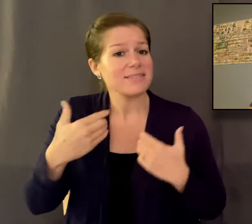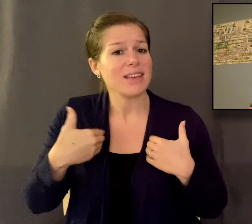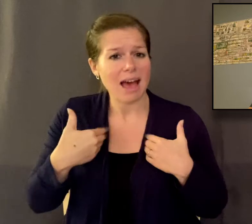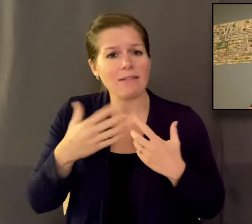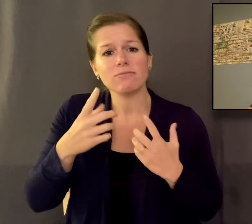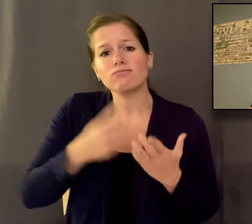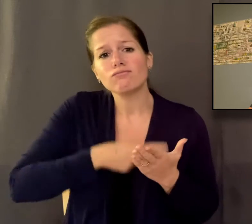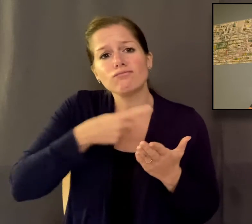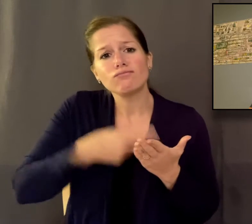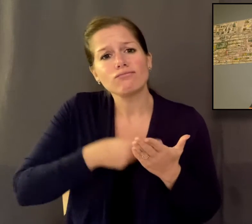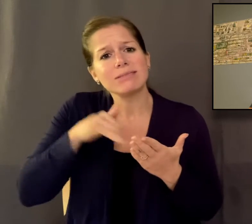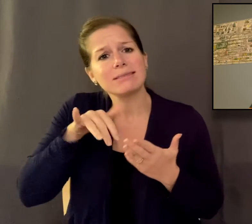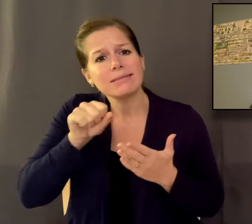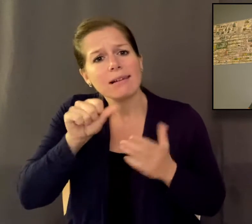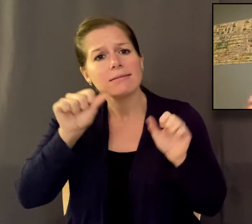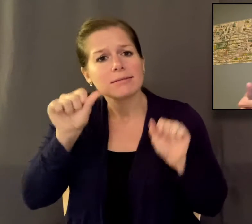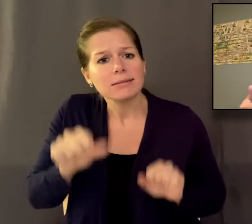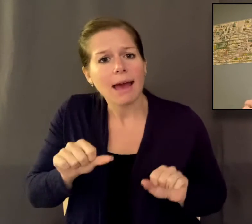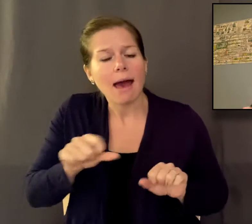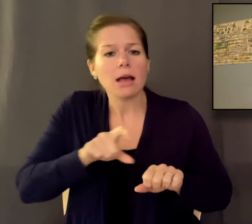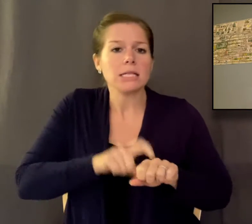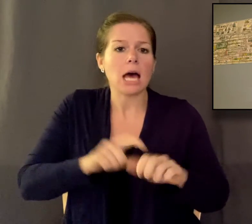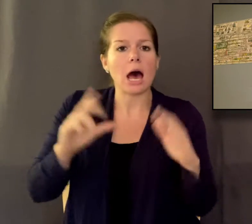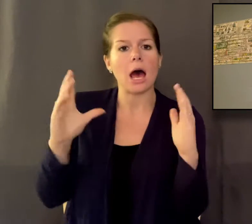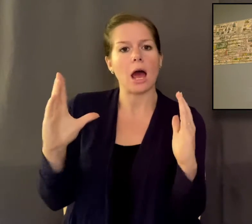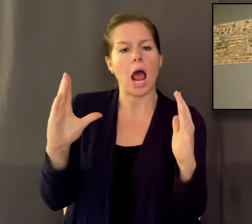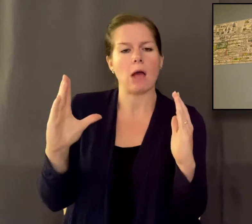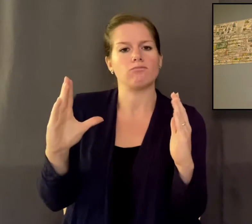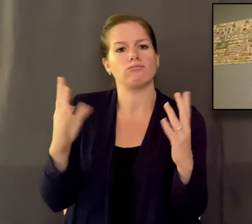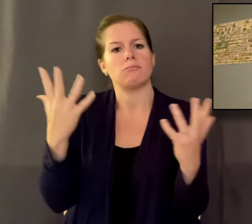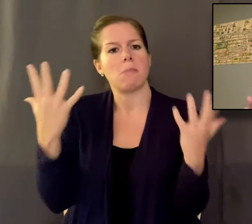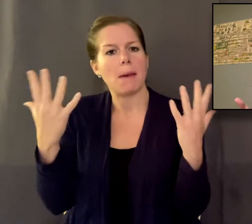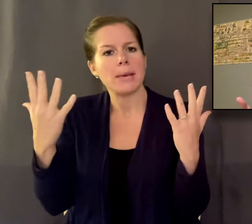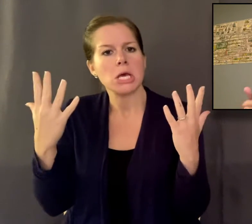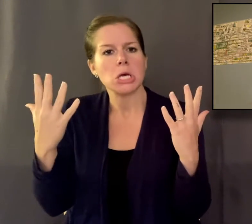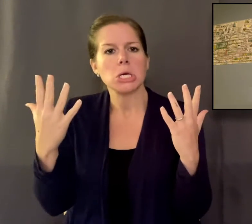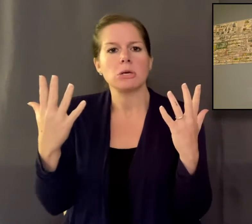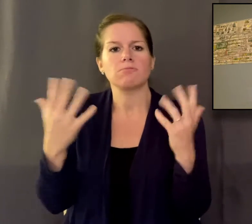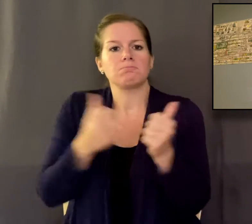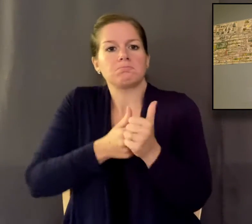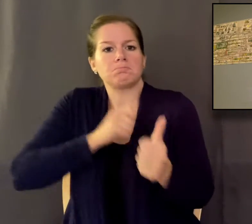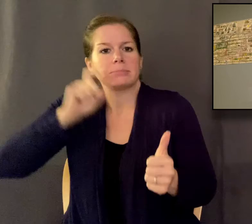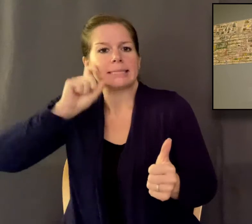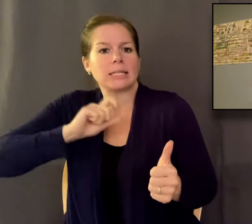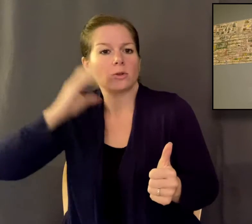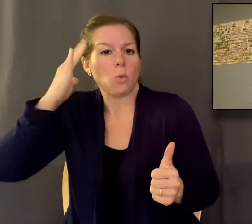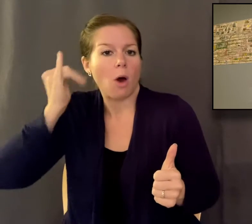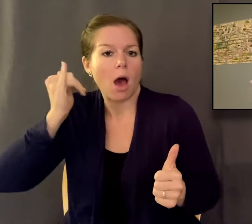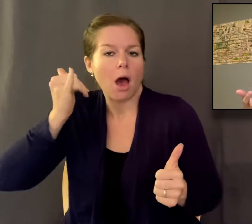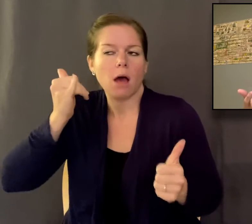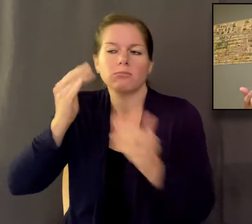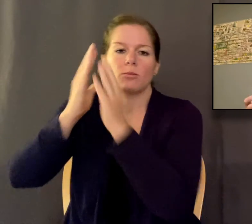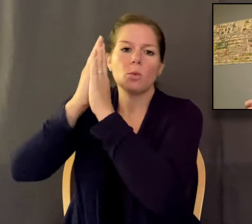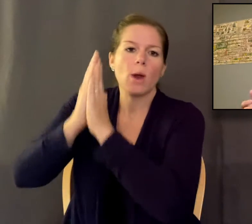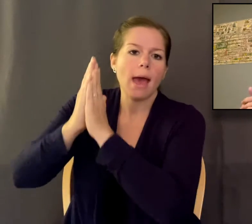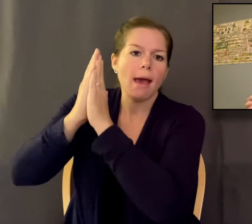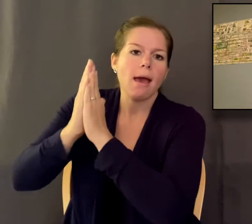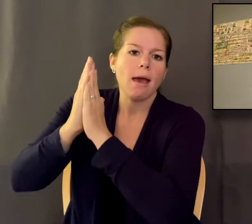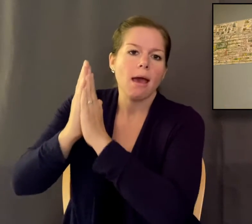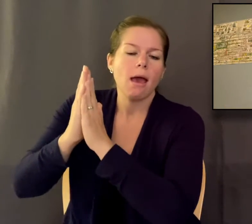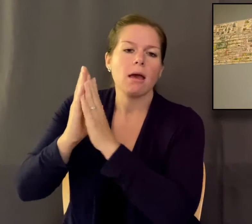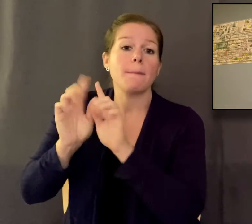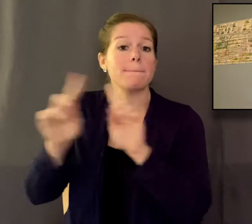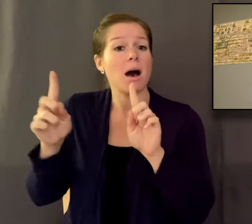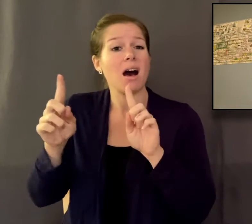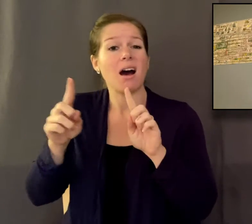agree mutually to just devote yourselves to prayer for a few days, kind of a thing, but then to quickly come back together, sexual relations,